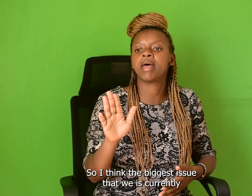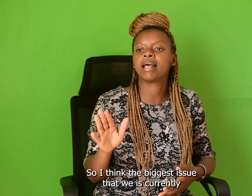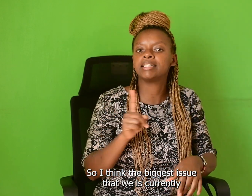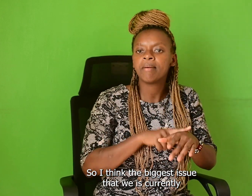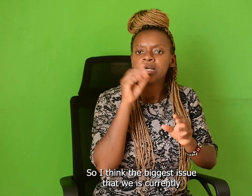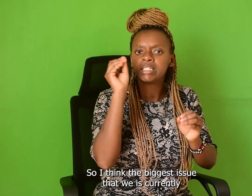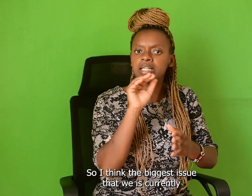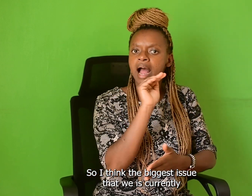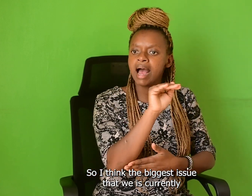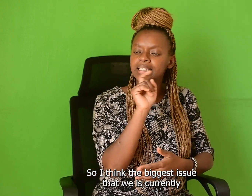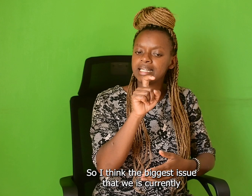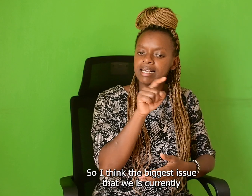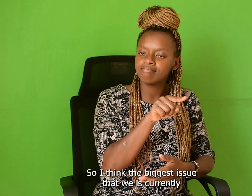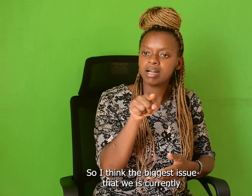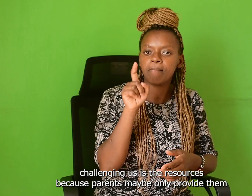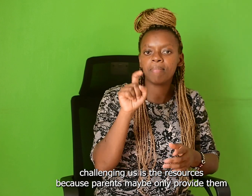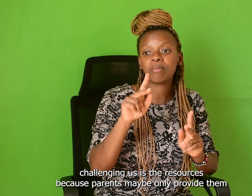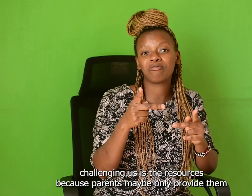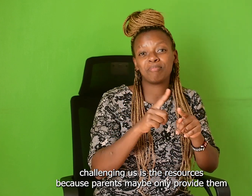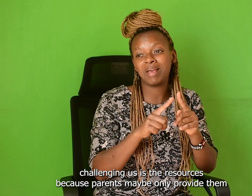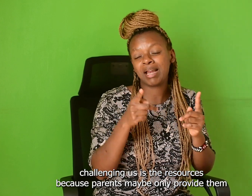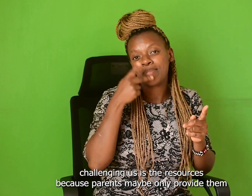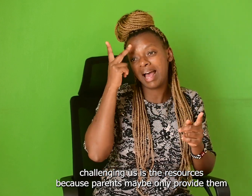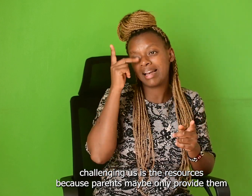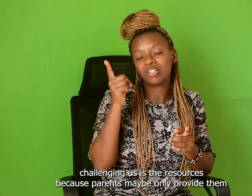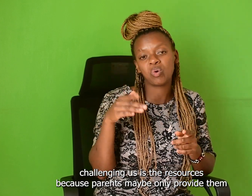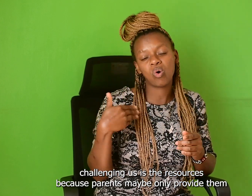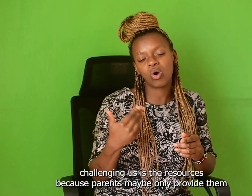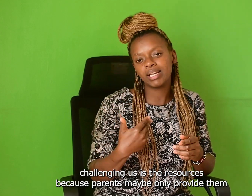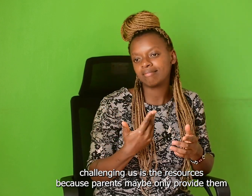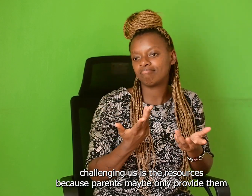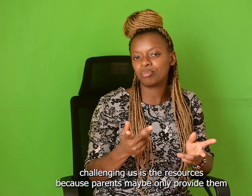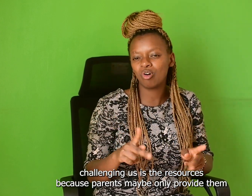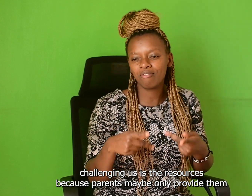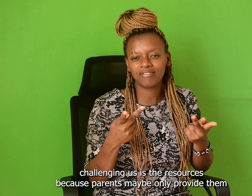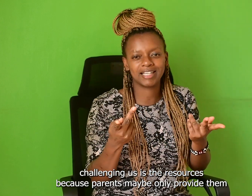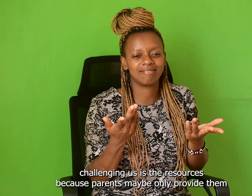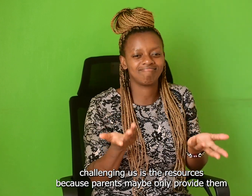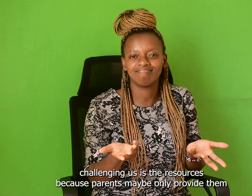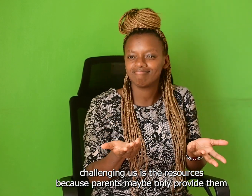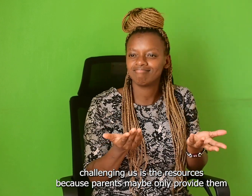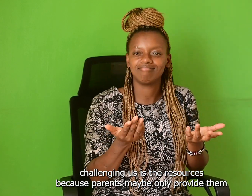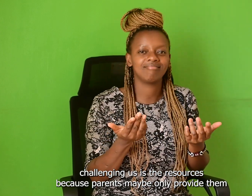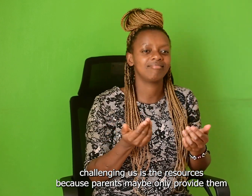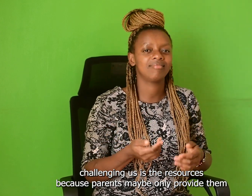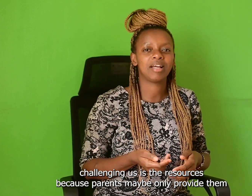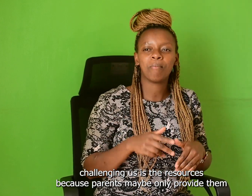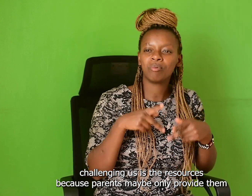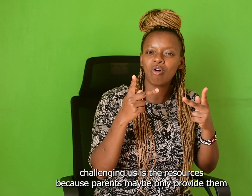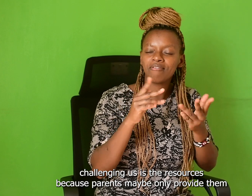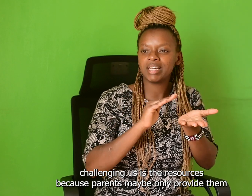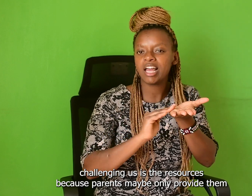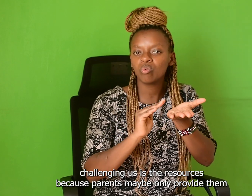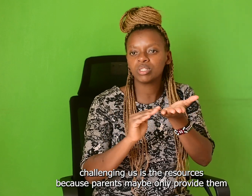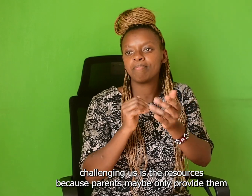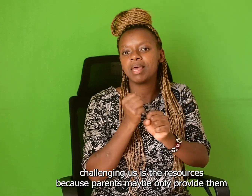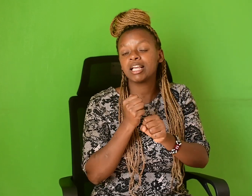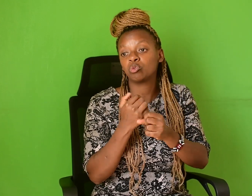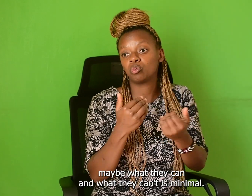currently we could say is challenging us is the resources, because parents maybe only provide